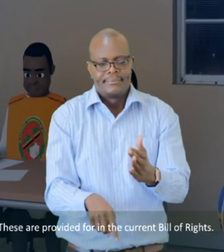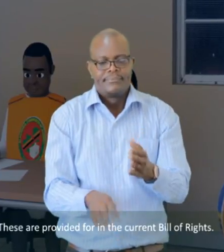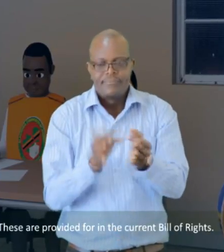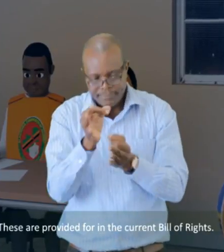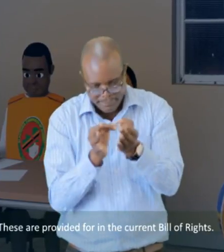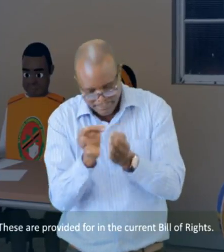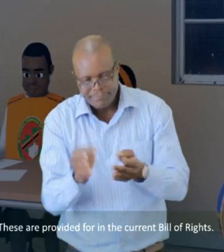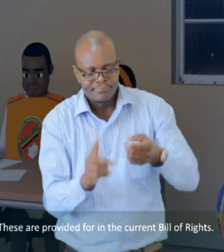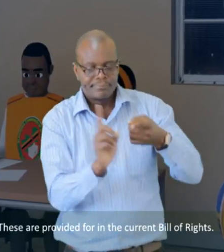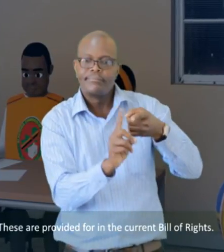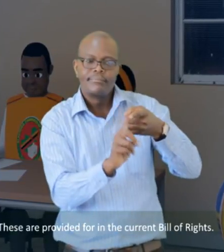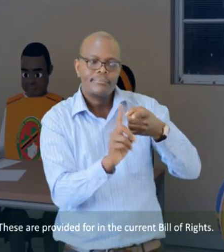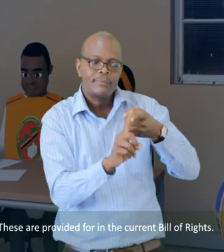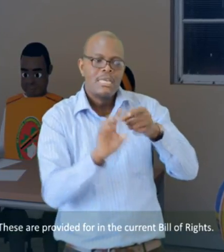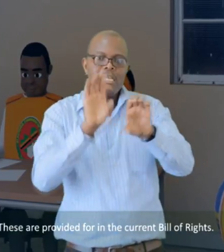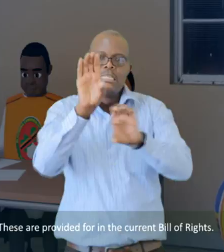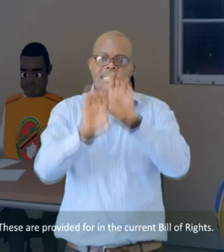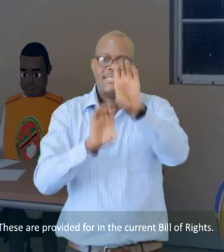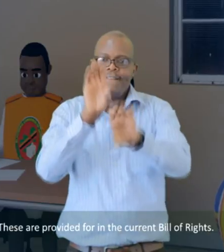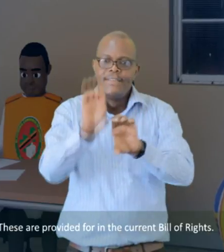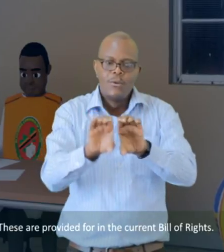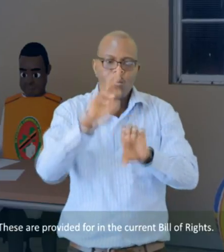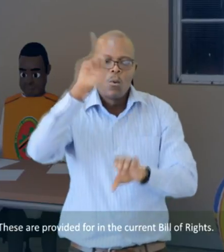These are provided for in the current Bill of Rights.